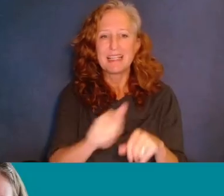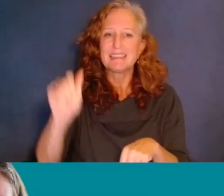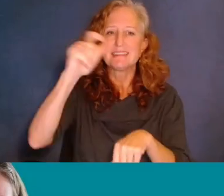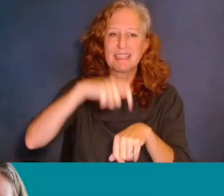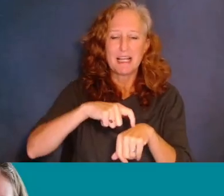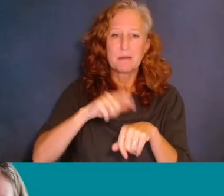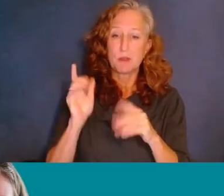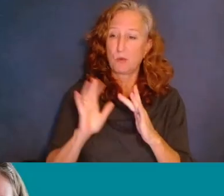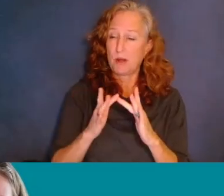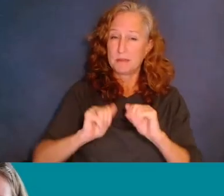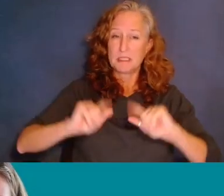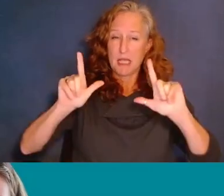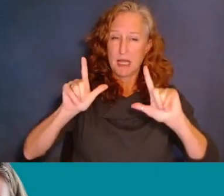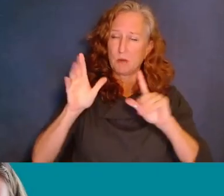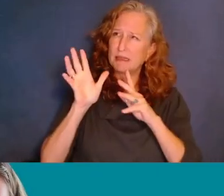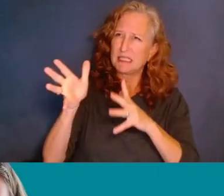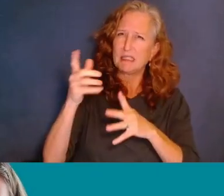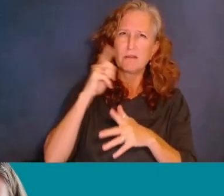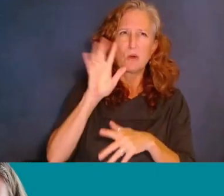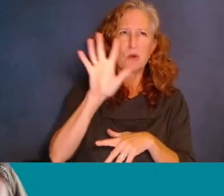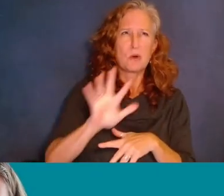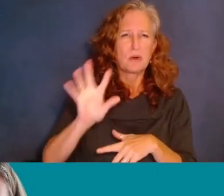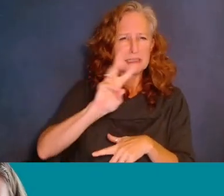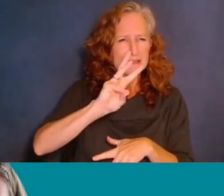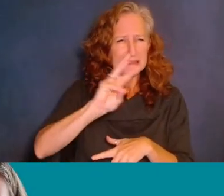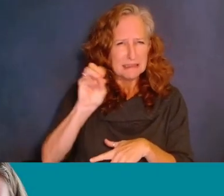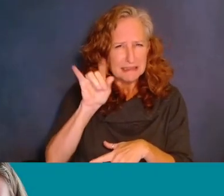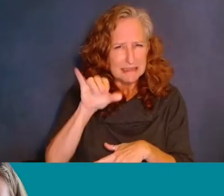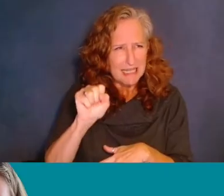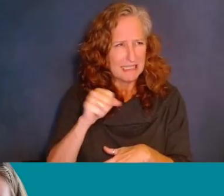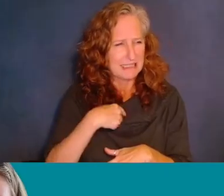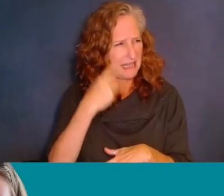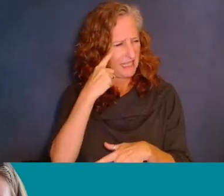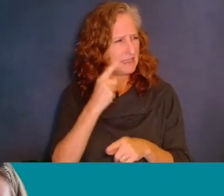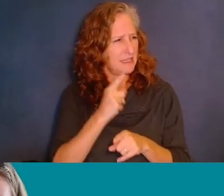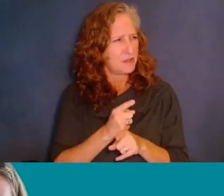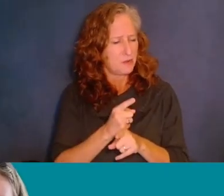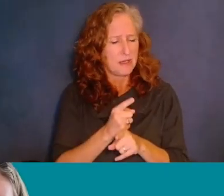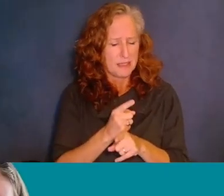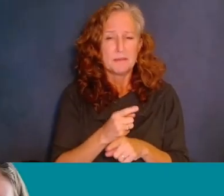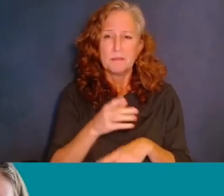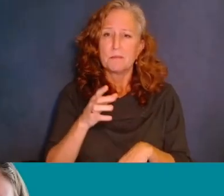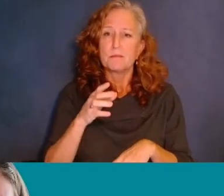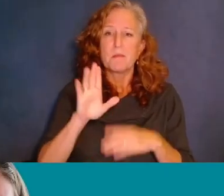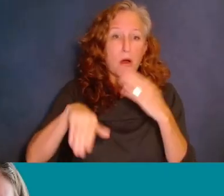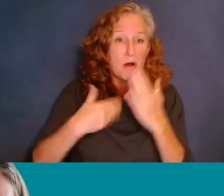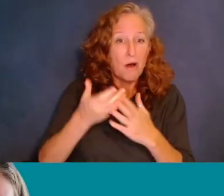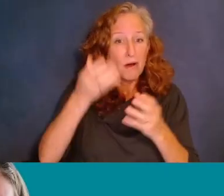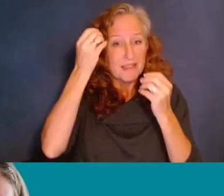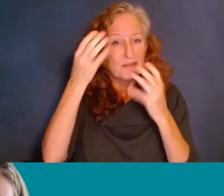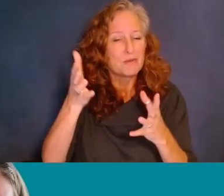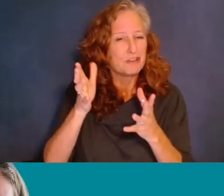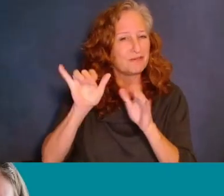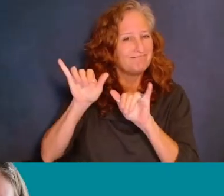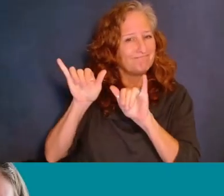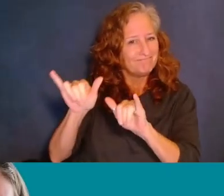60 days, if I'm not wrong. And so all of that information will still be there. Verizon, if you